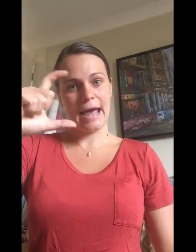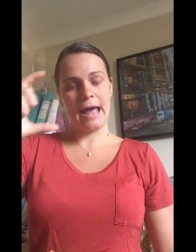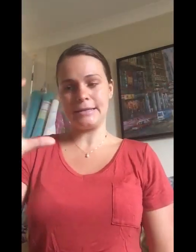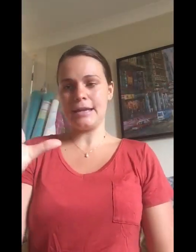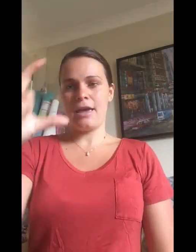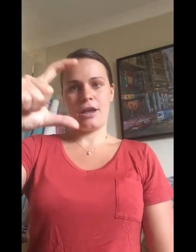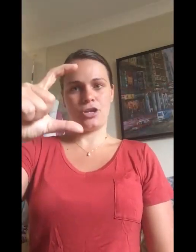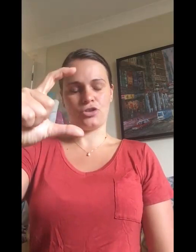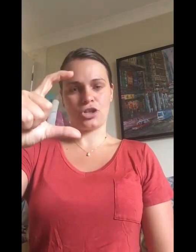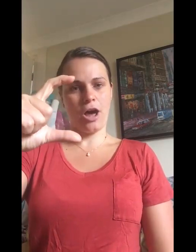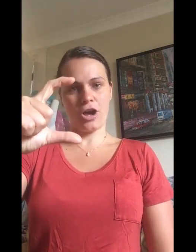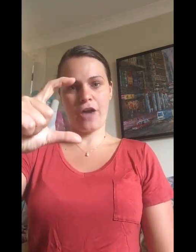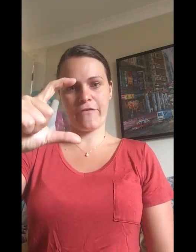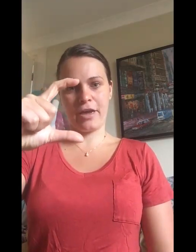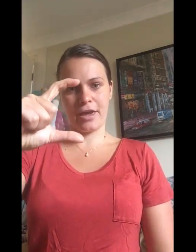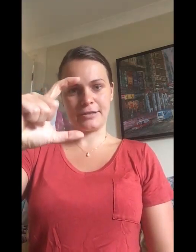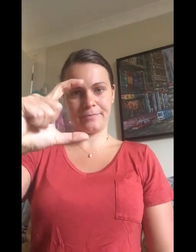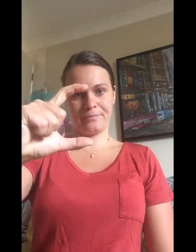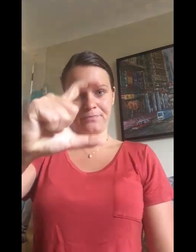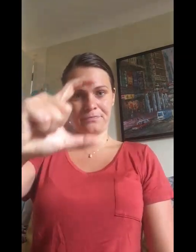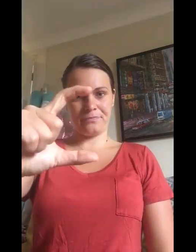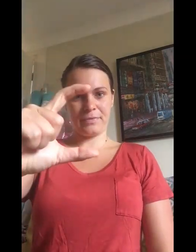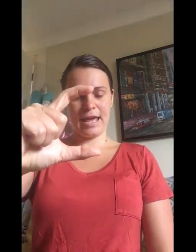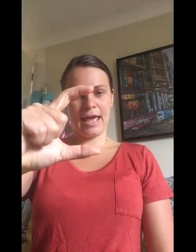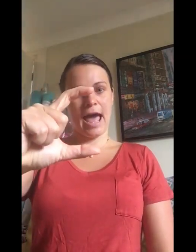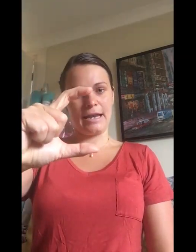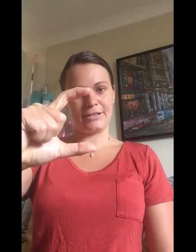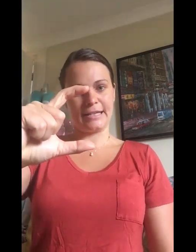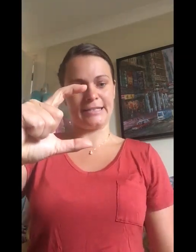hand, and you just curve your fingers, and it looks like a C.